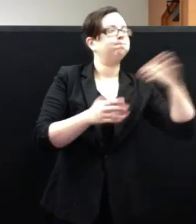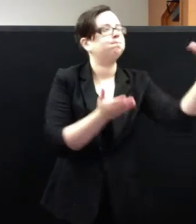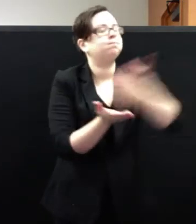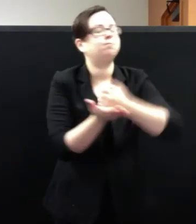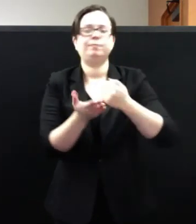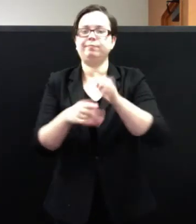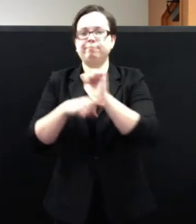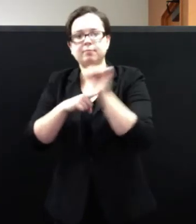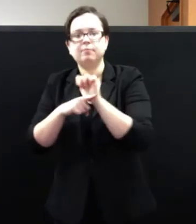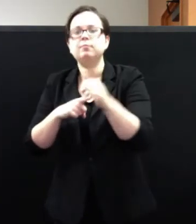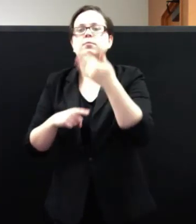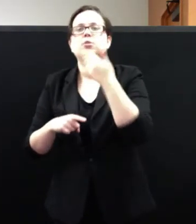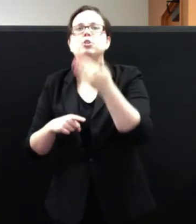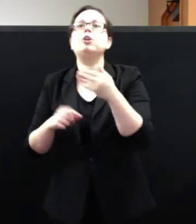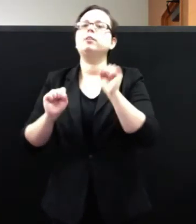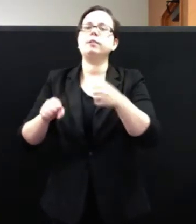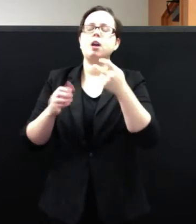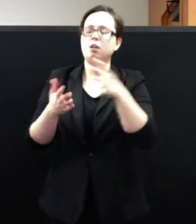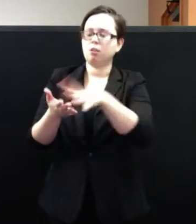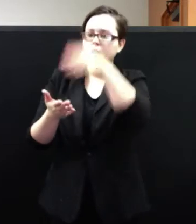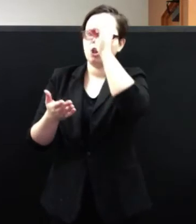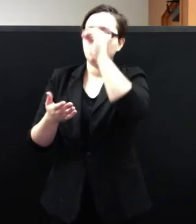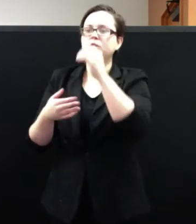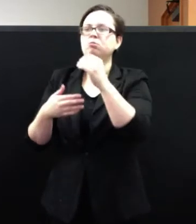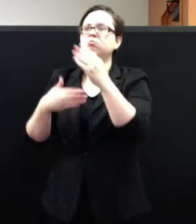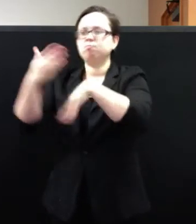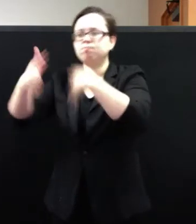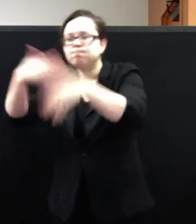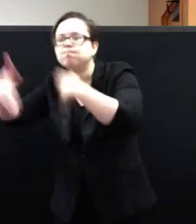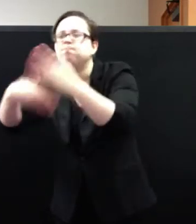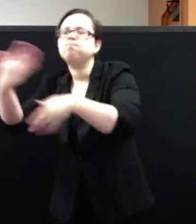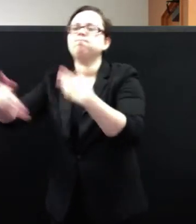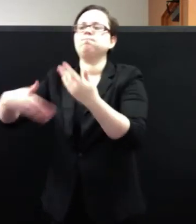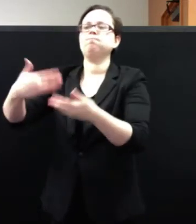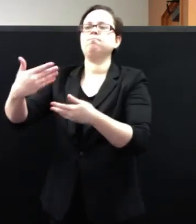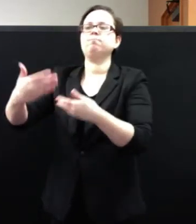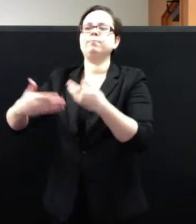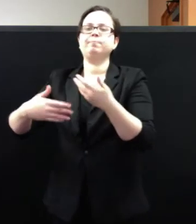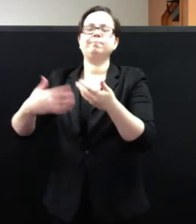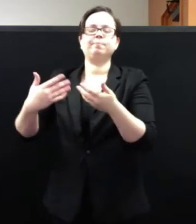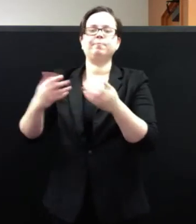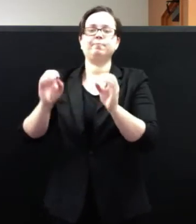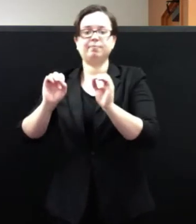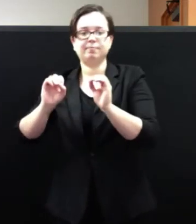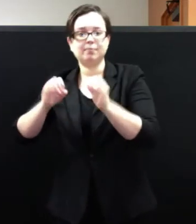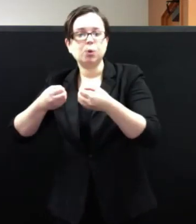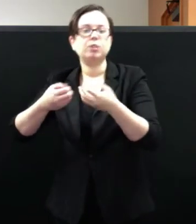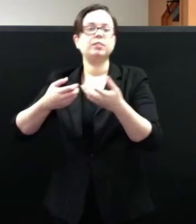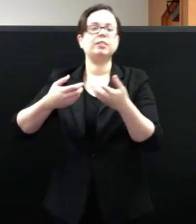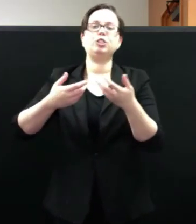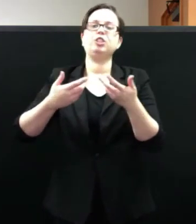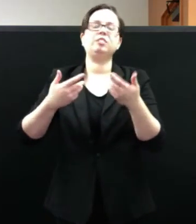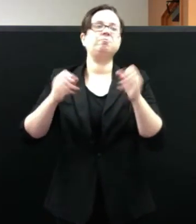learn more about the visual language and the structure of links and nodes that you can apply to general problem solving,